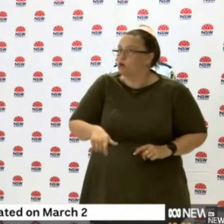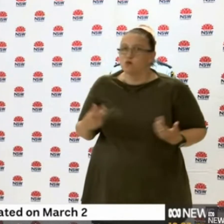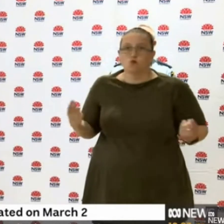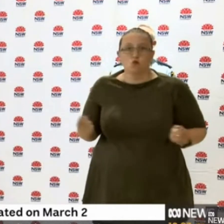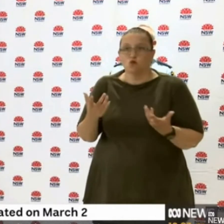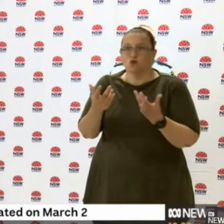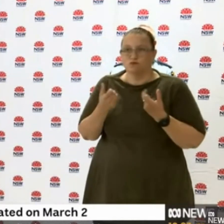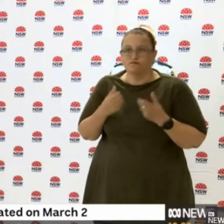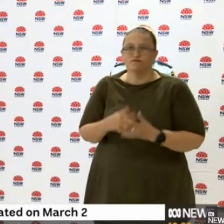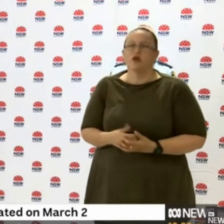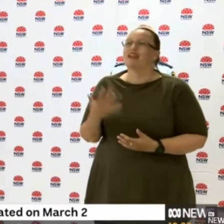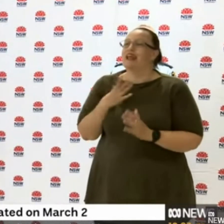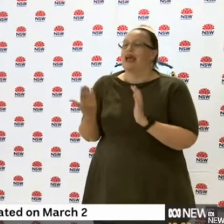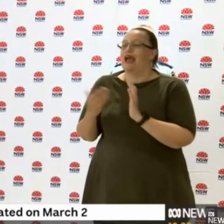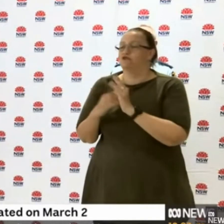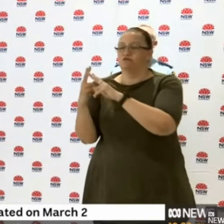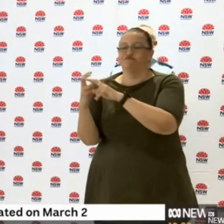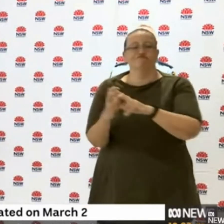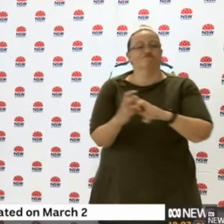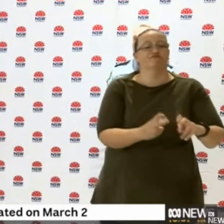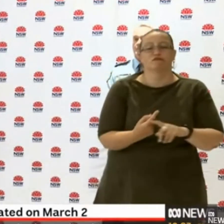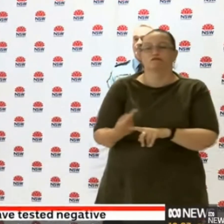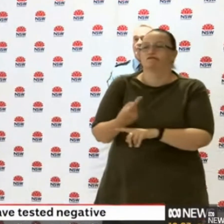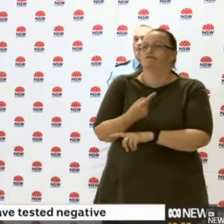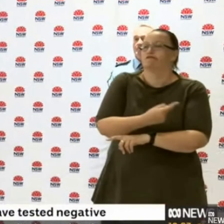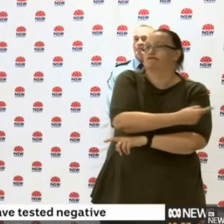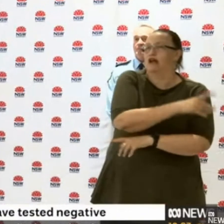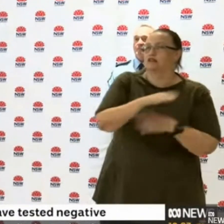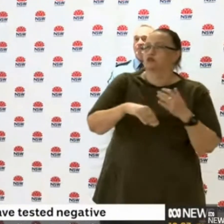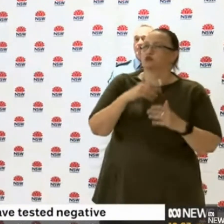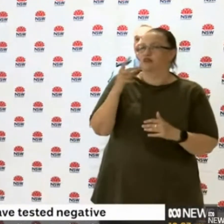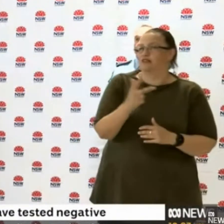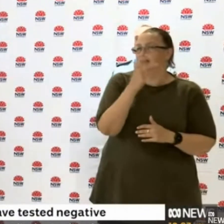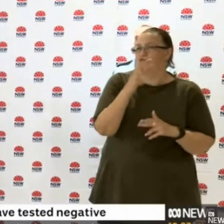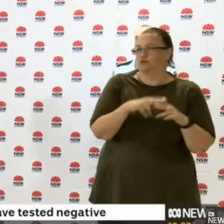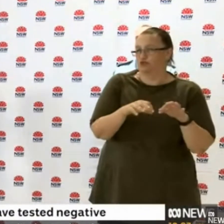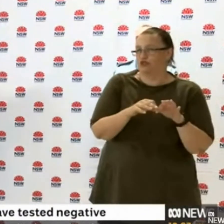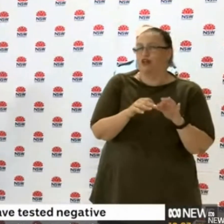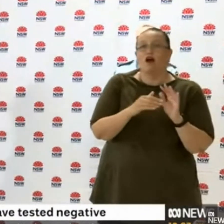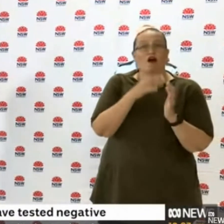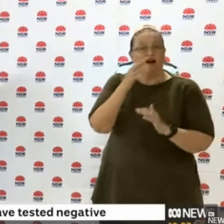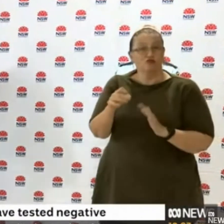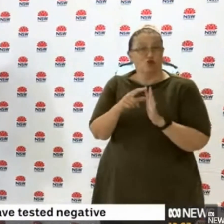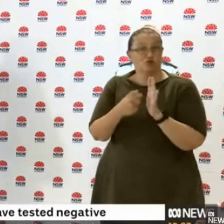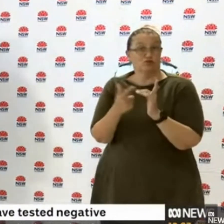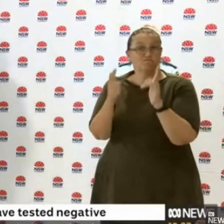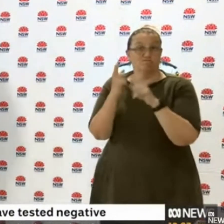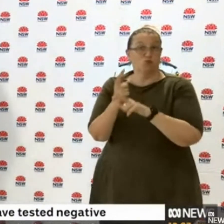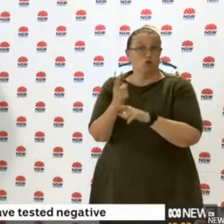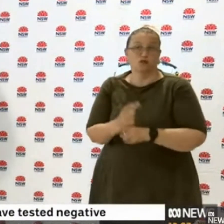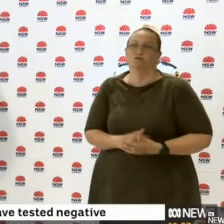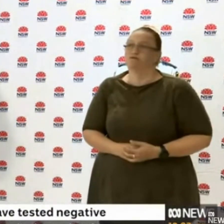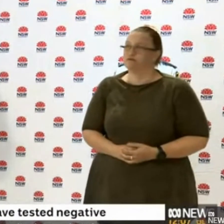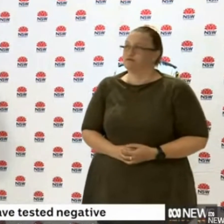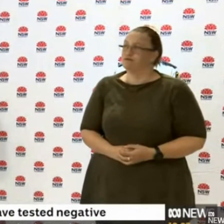further. I'm going to ask Dr. Chant now to make some comments in relation to it, and then happy to take questions. Dr. Chant. Thank you,